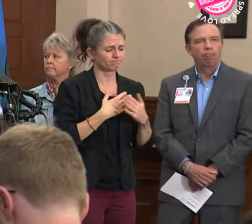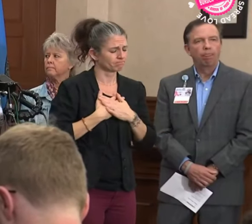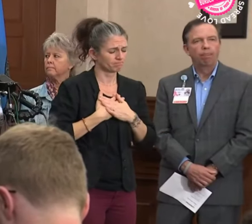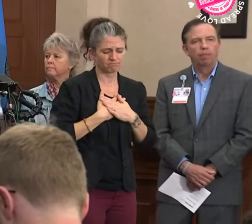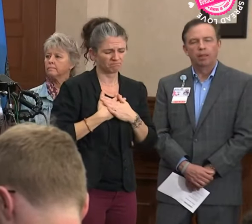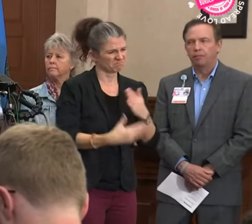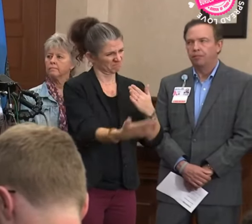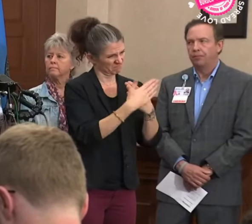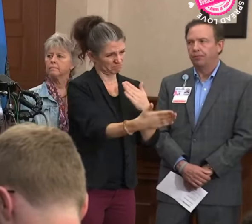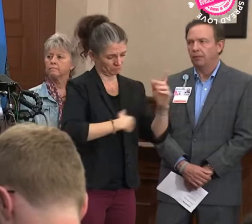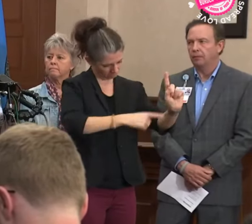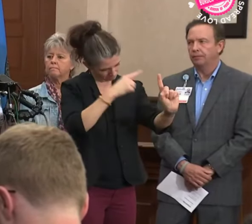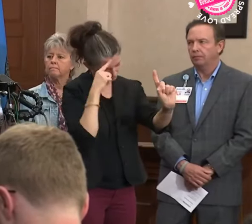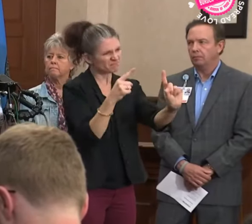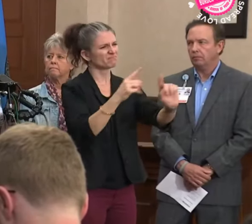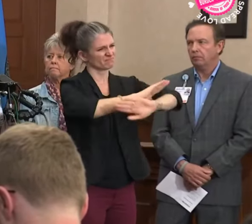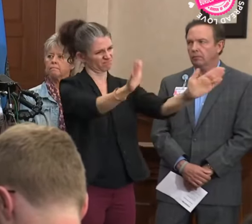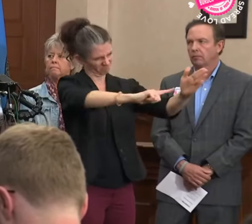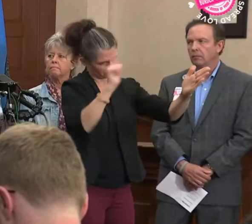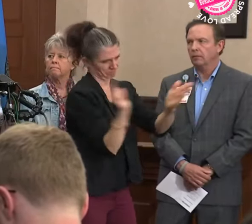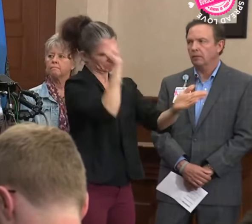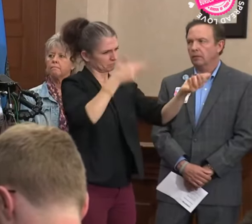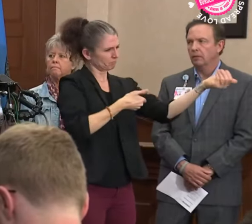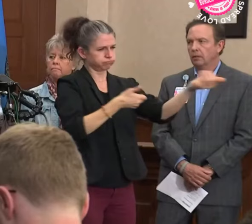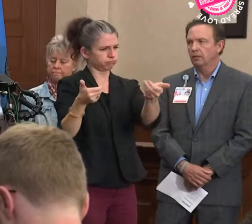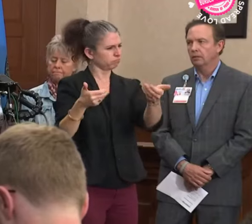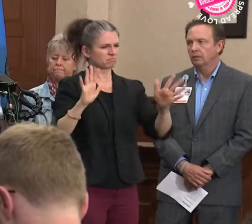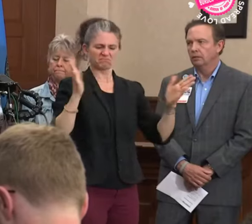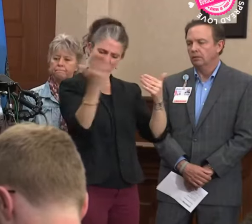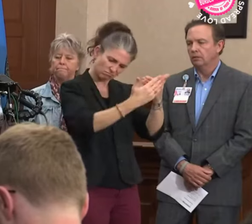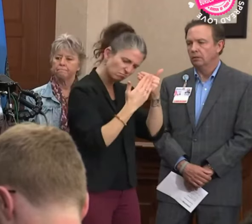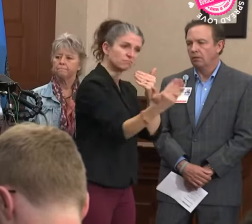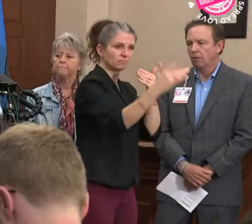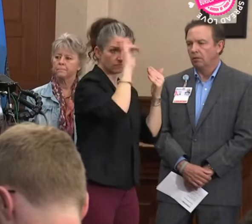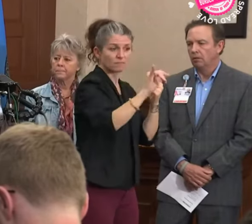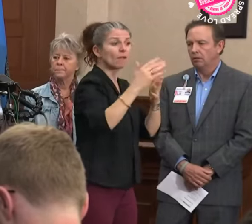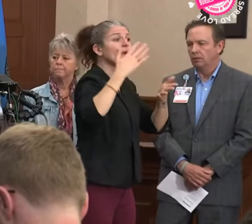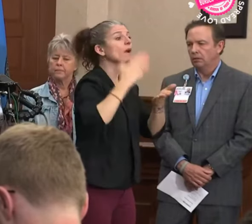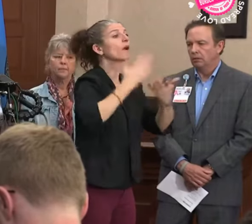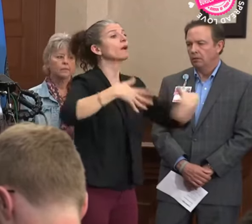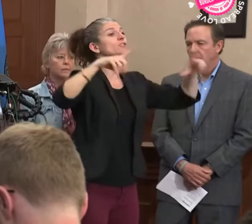I will give everything I have to support this community's recovery. Thank you.